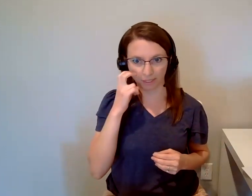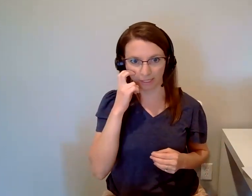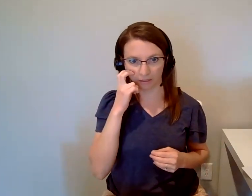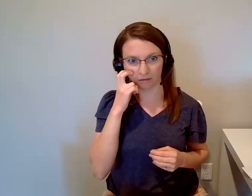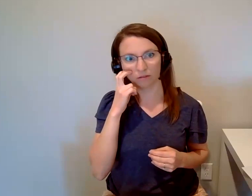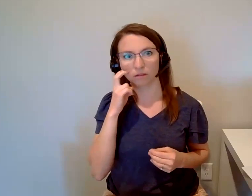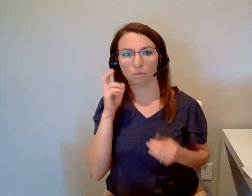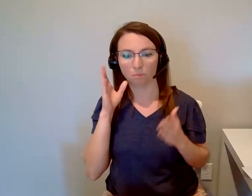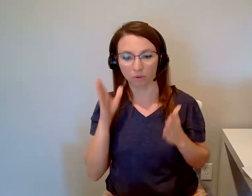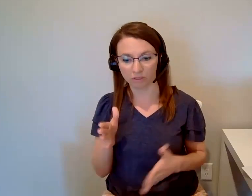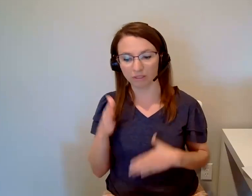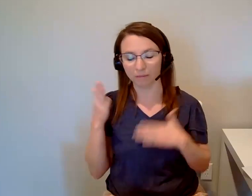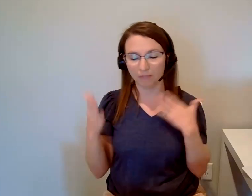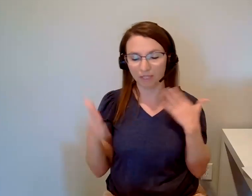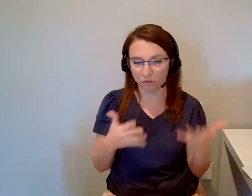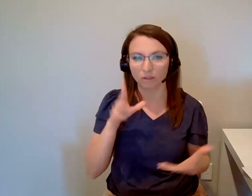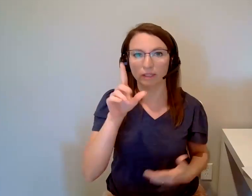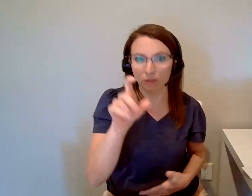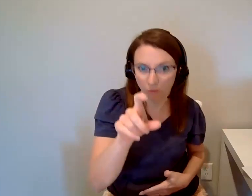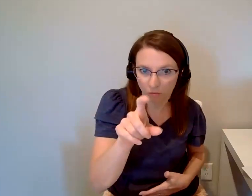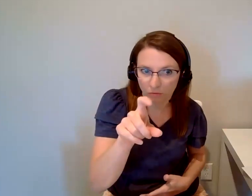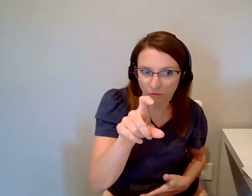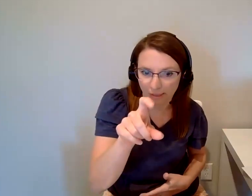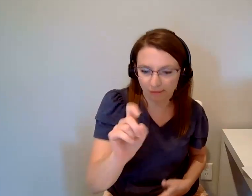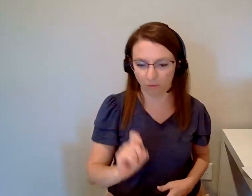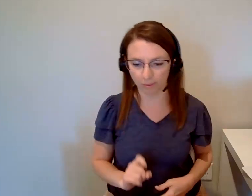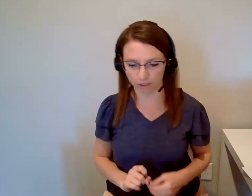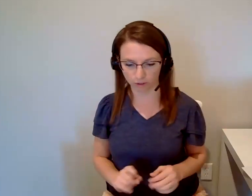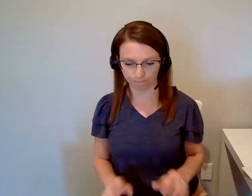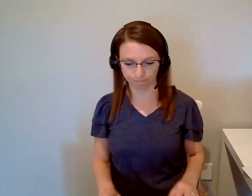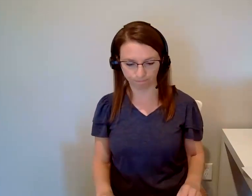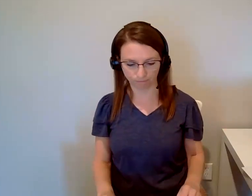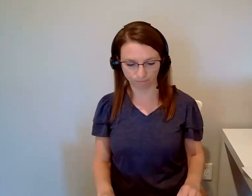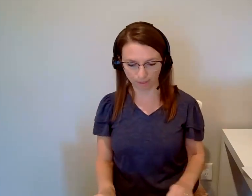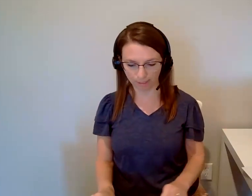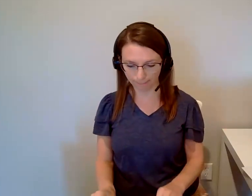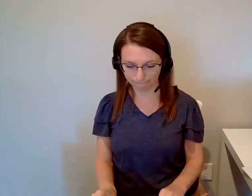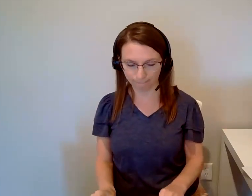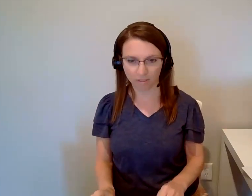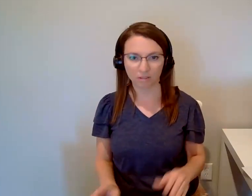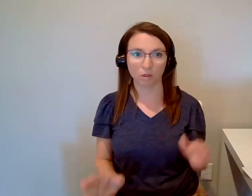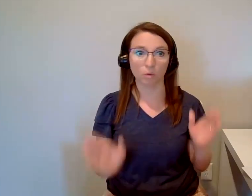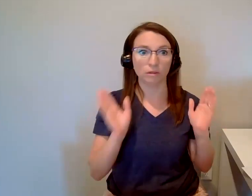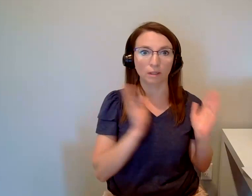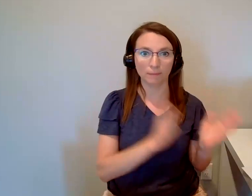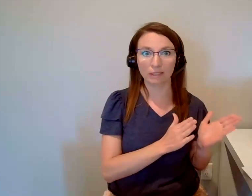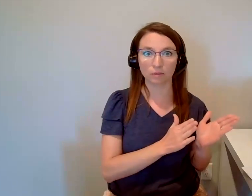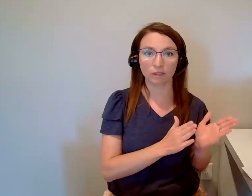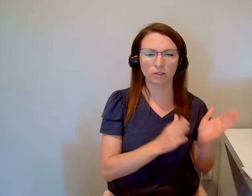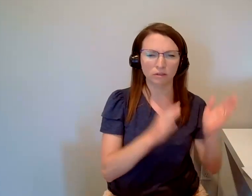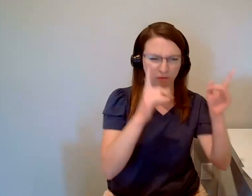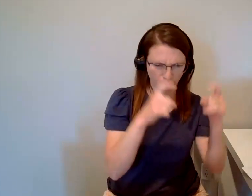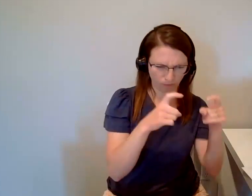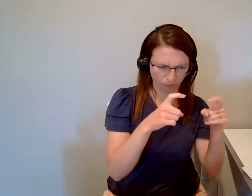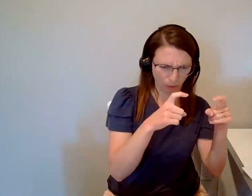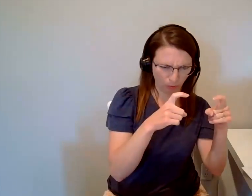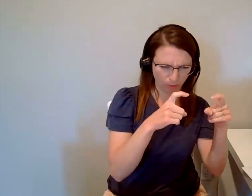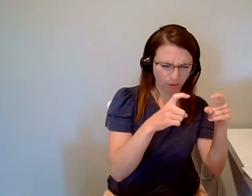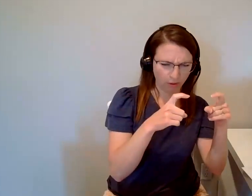deaf-blind person and make sure that they know you're asking a question. Okay, so WH question, furrow.